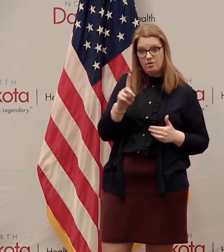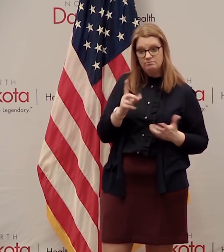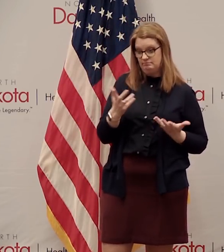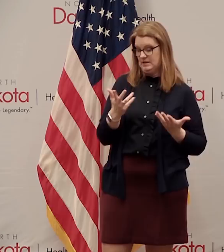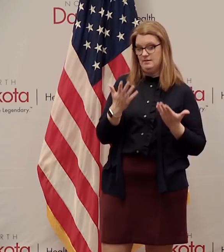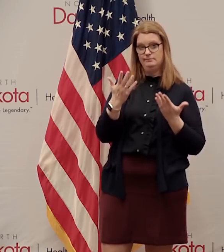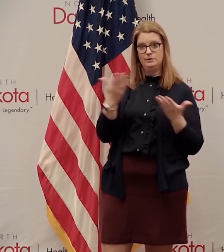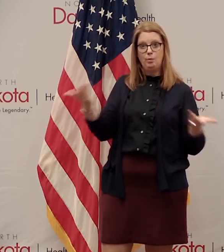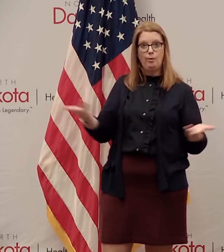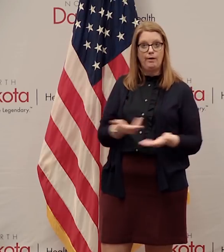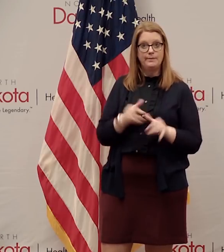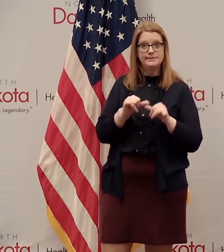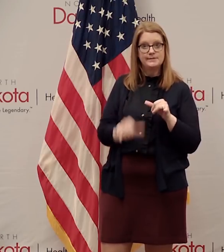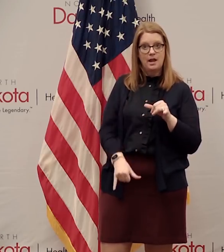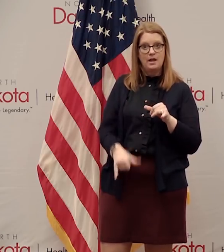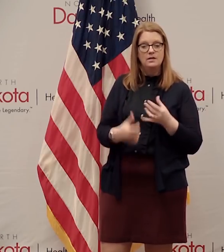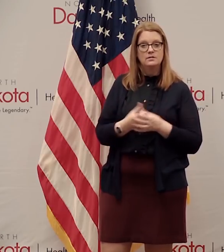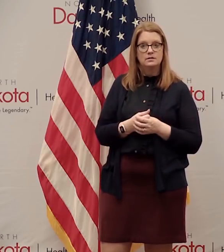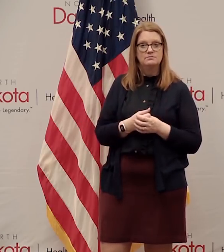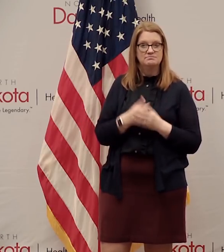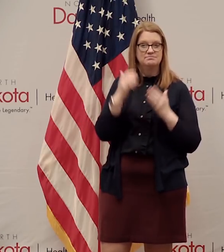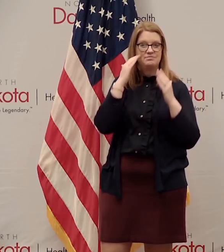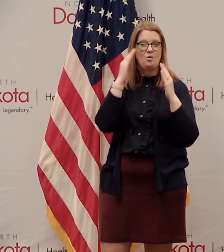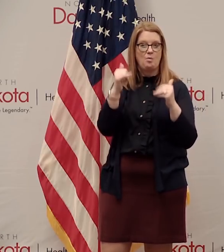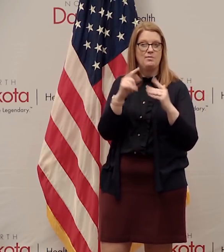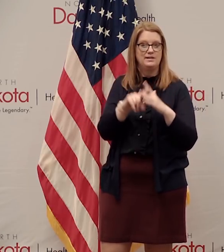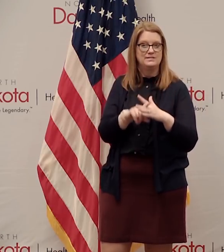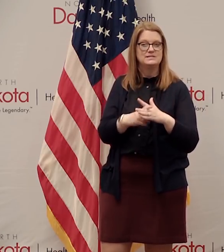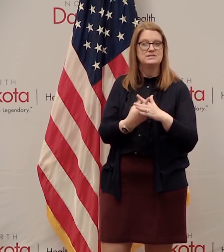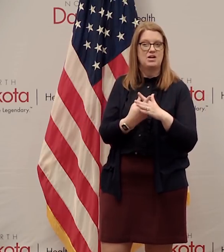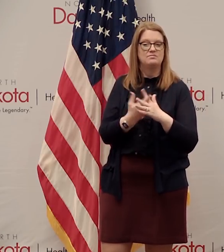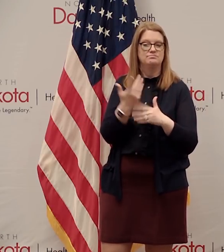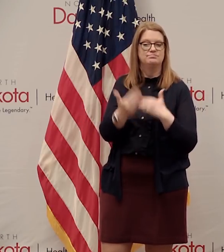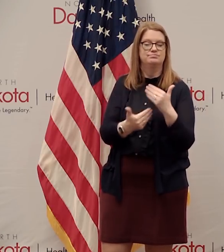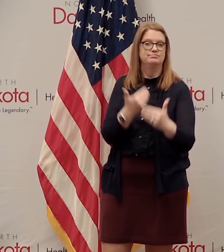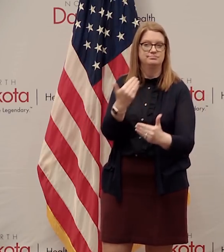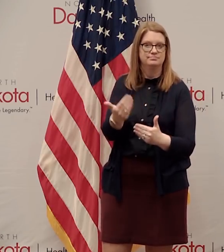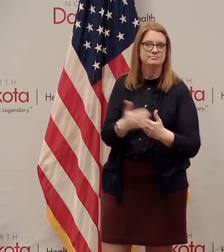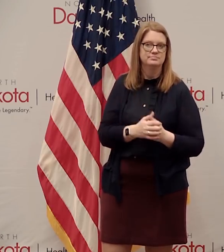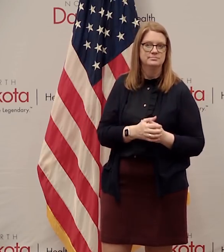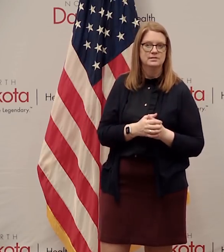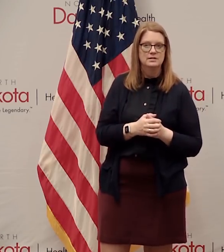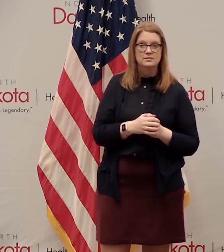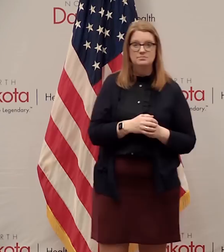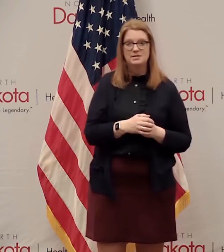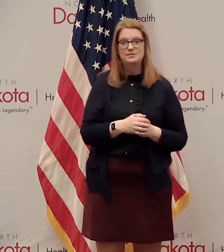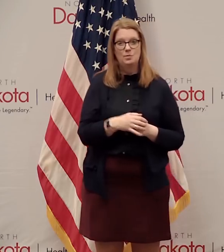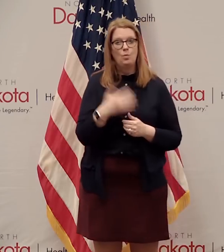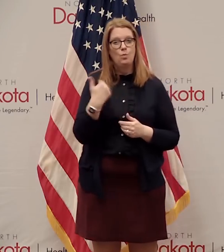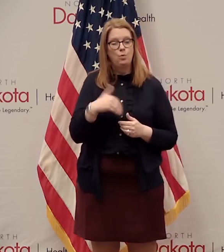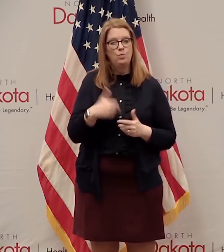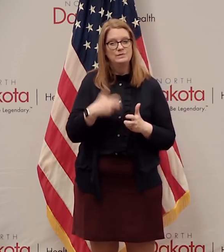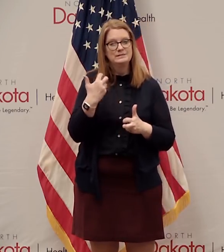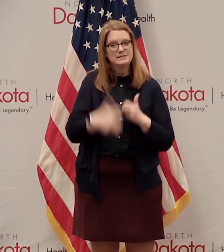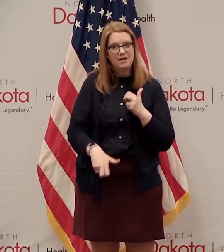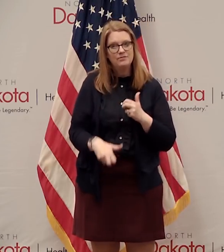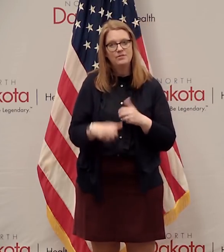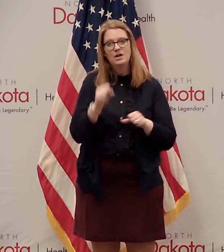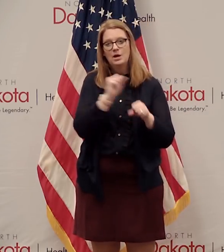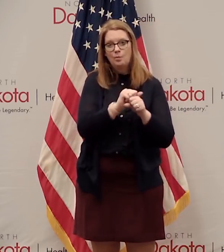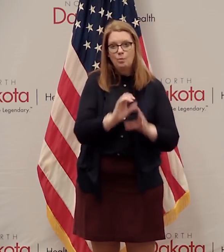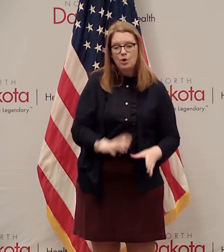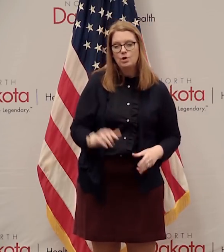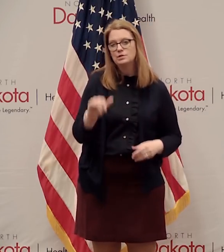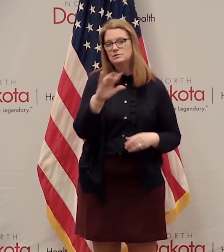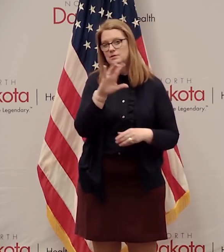and hopefully we'll get back on our feet going again forward. But this is going to be tough on workers, on